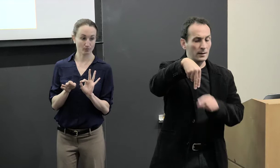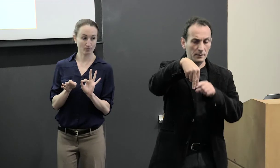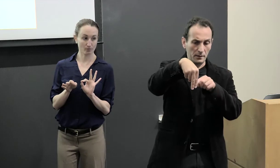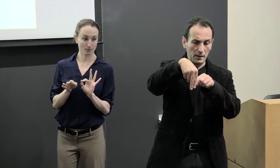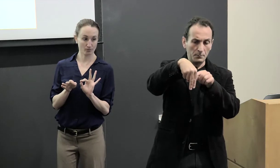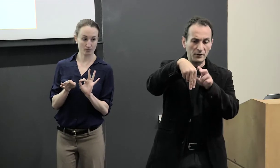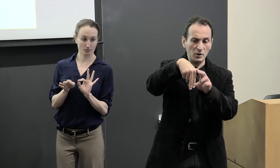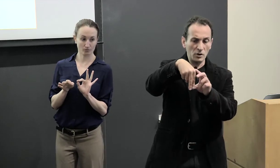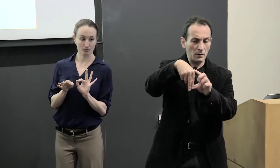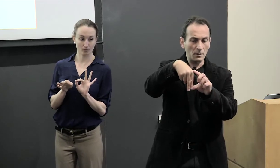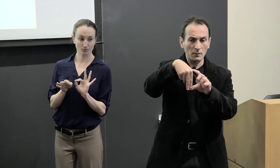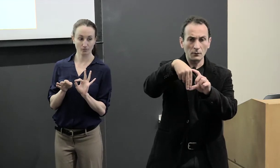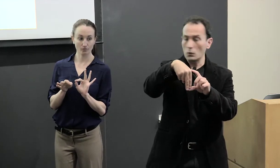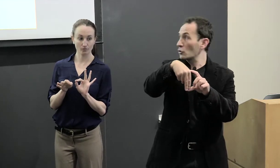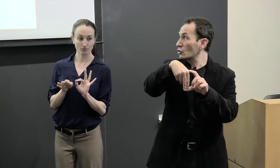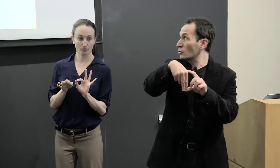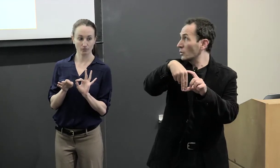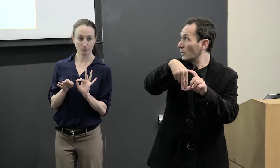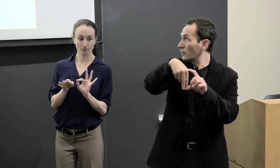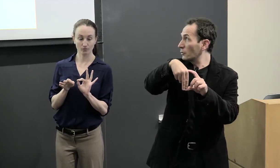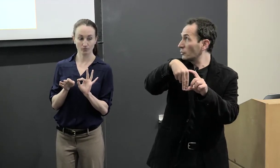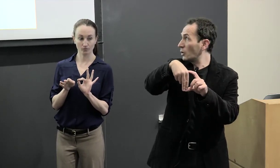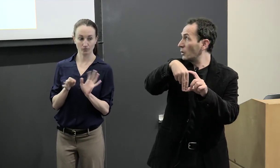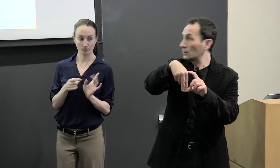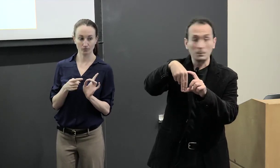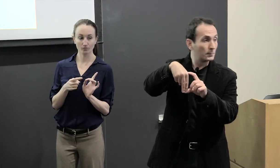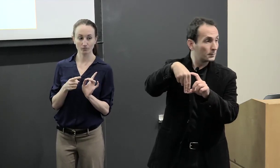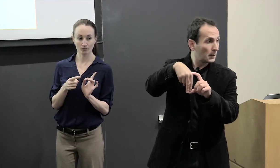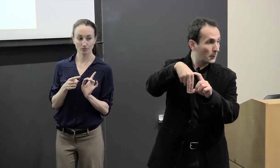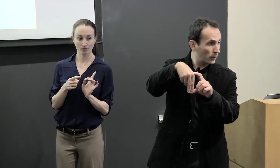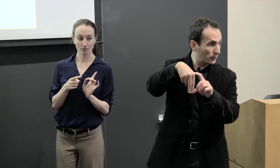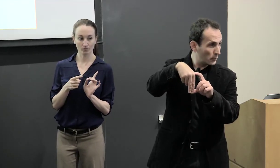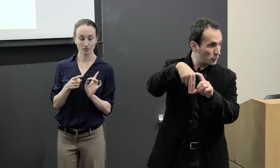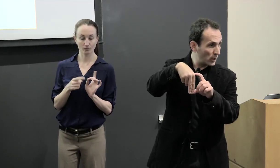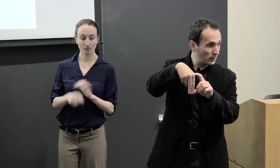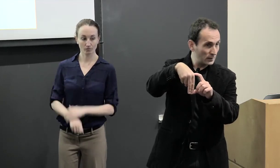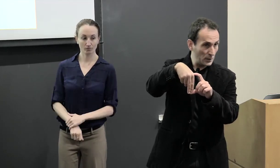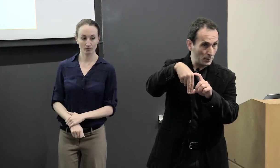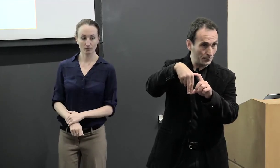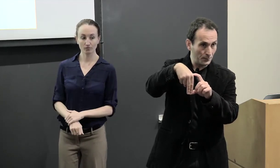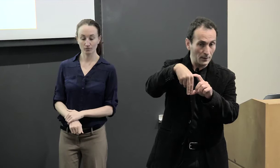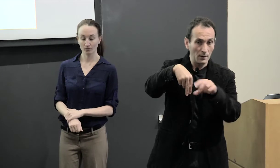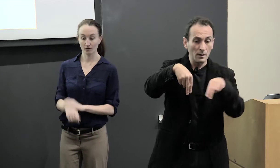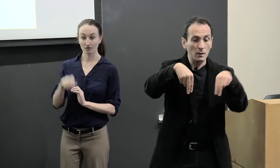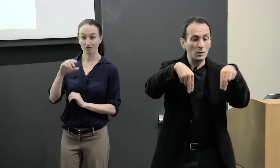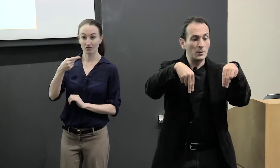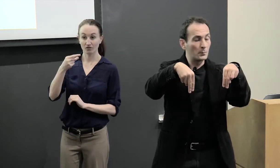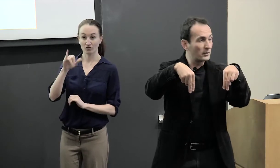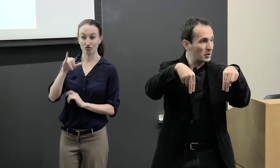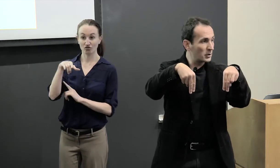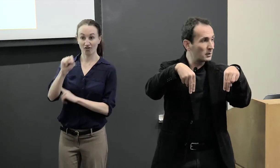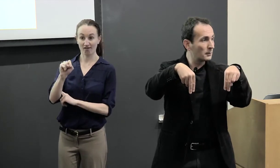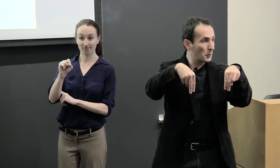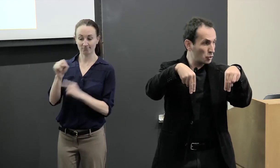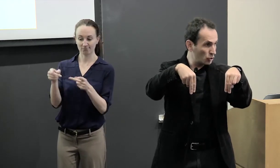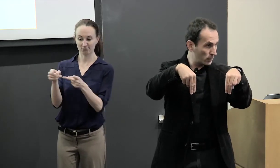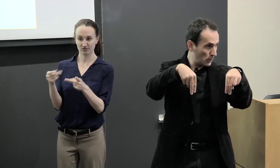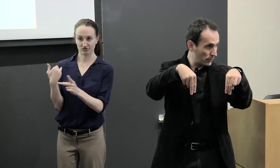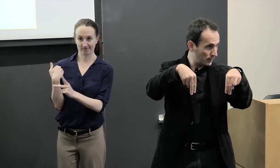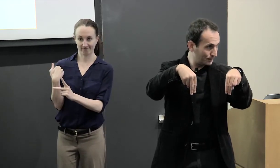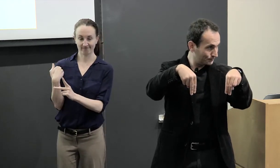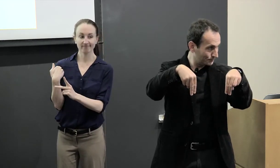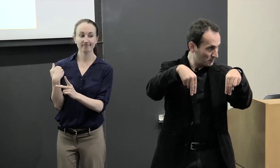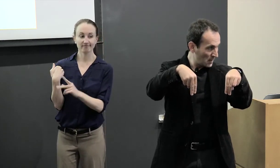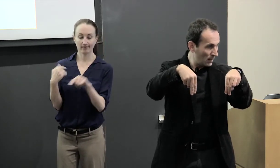there will be a position for the tall person, for the giant here. There will be a position for the